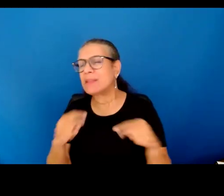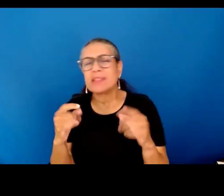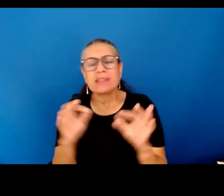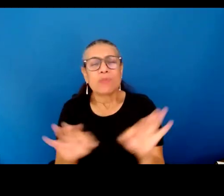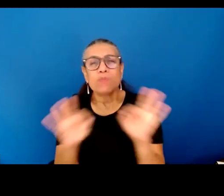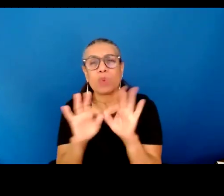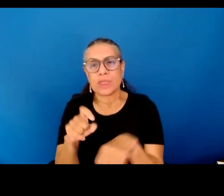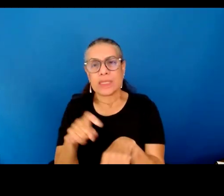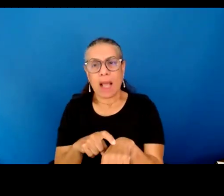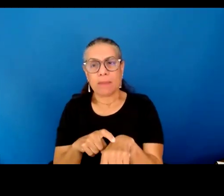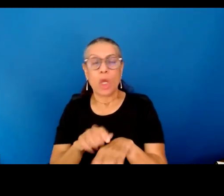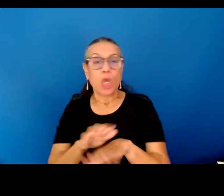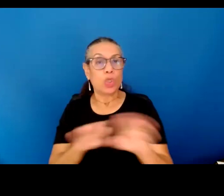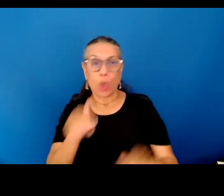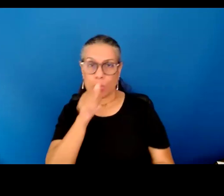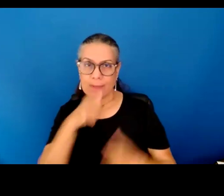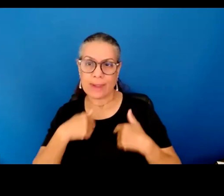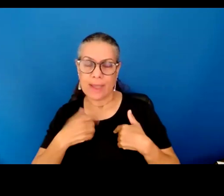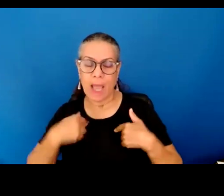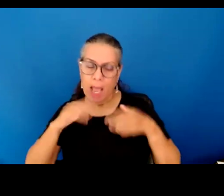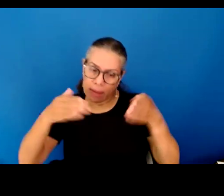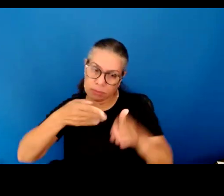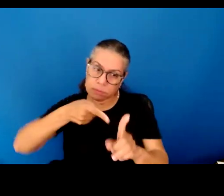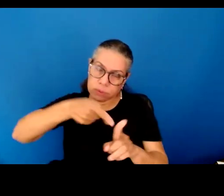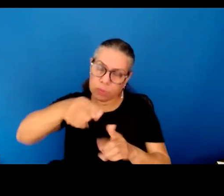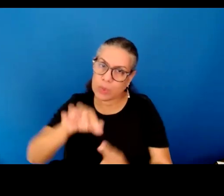time. No secret here, my laser focus about